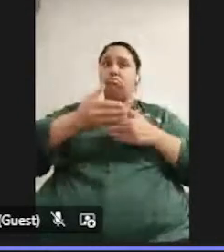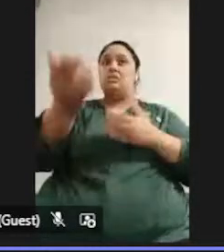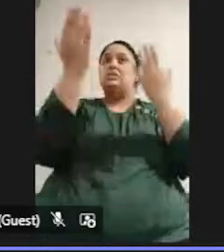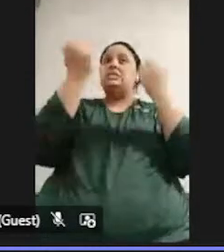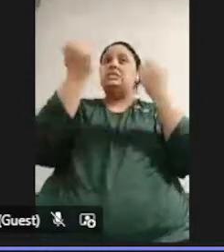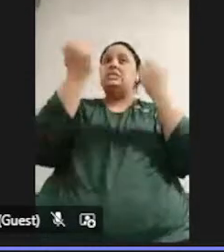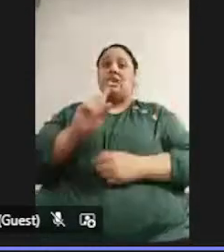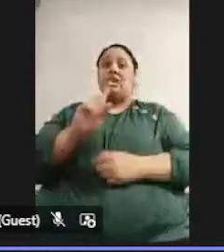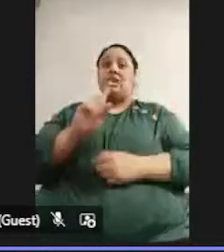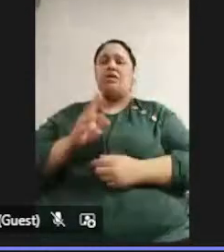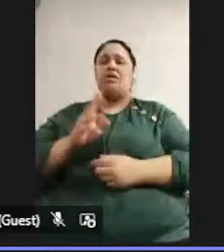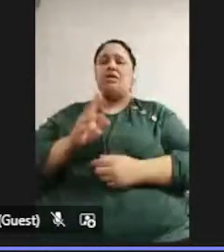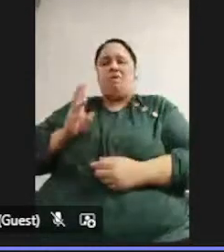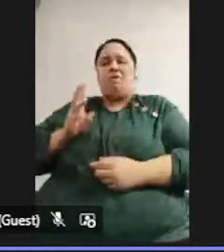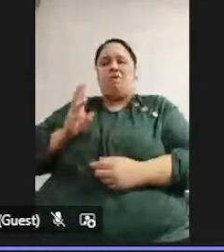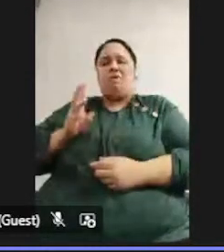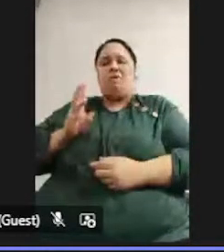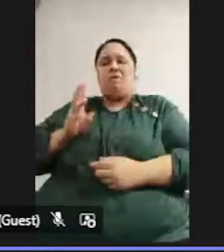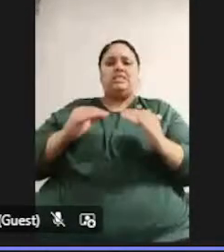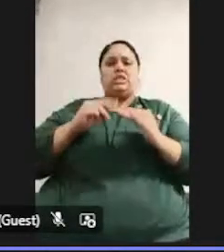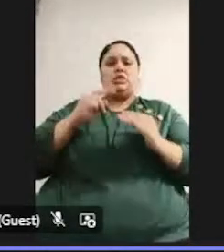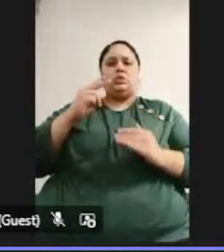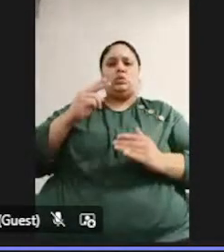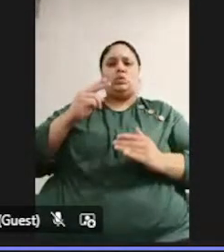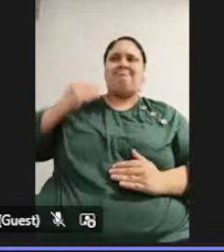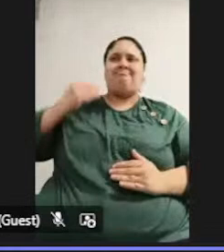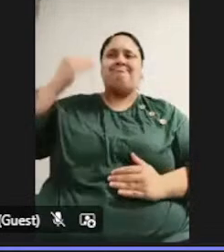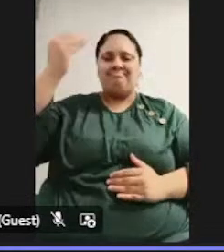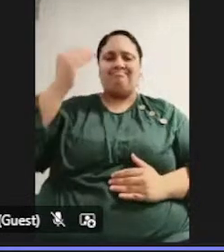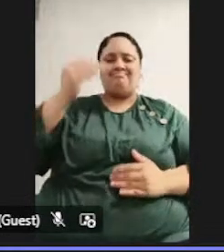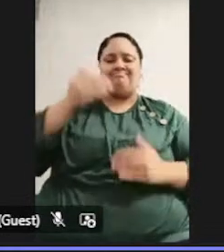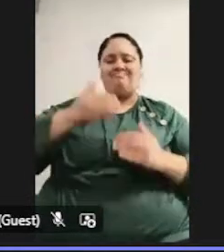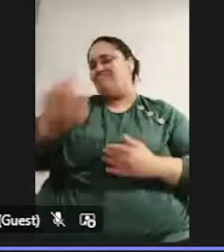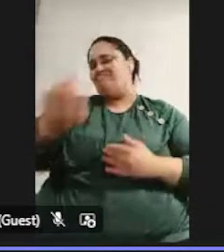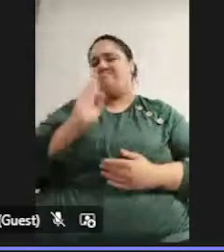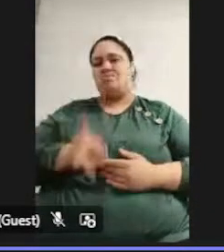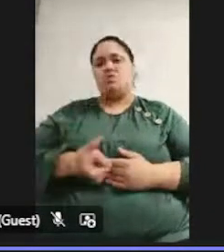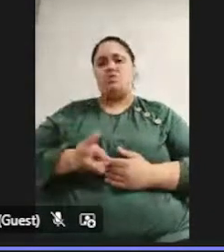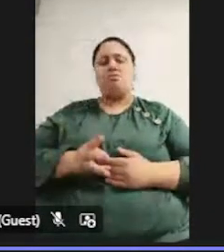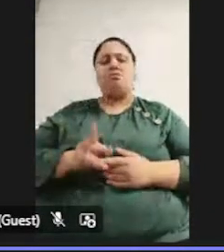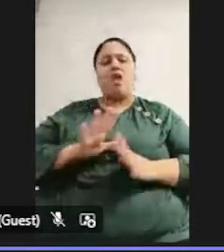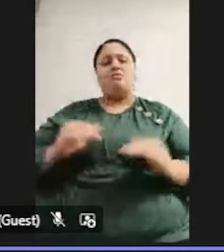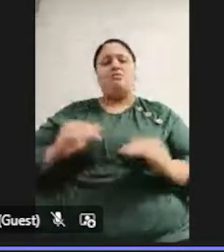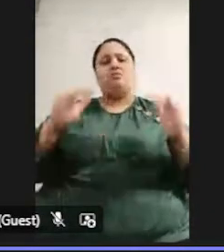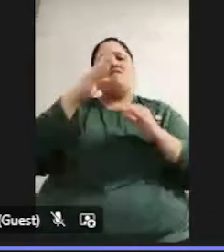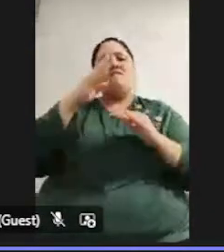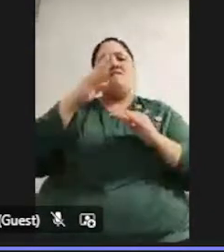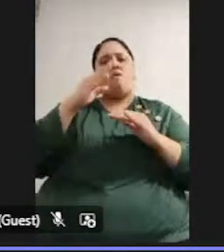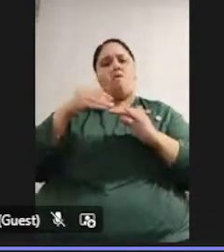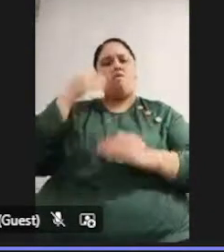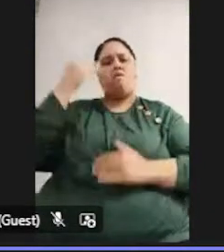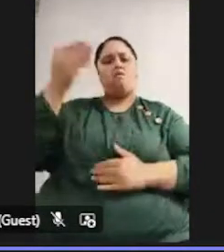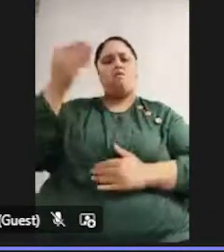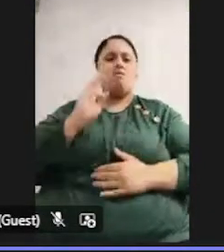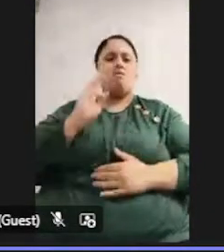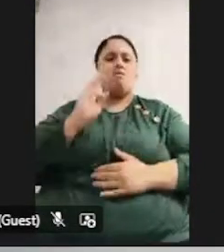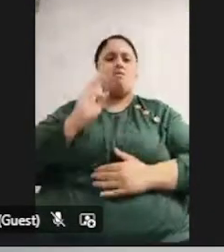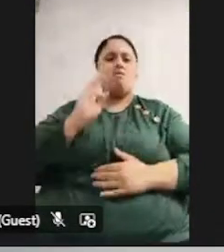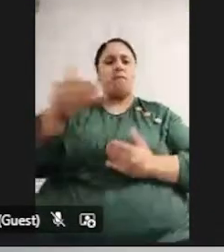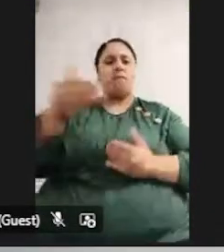be in stage 2 and above, and I think we can probably say with some comfort stage 4 and above, and that the expected